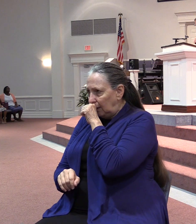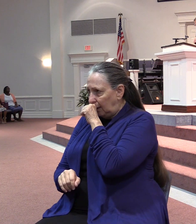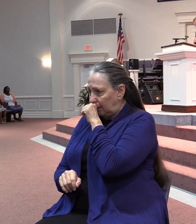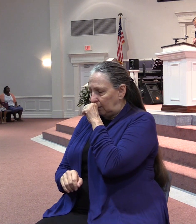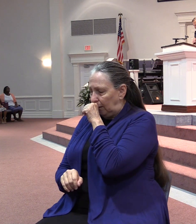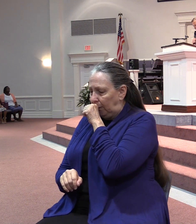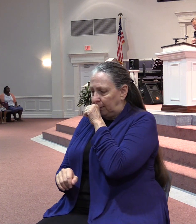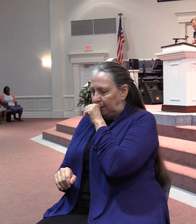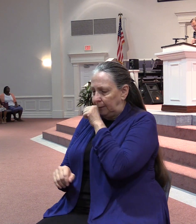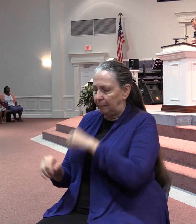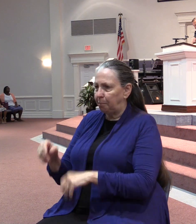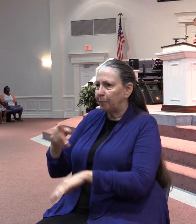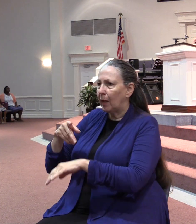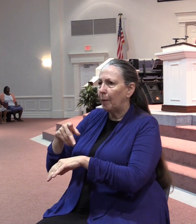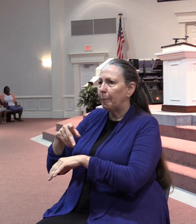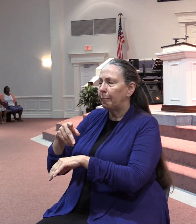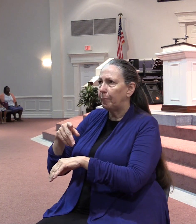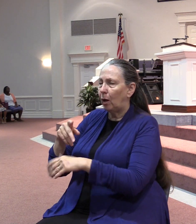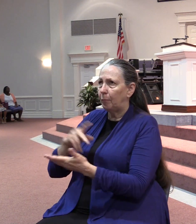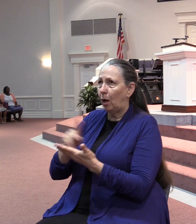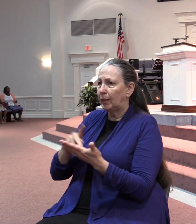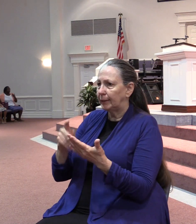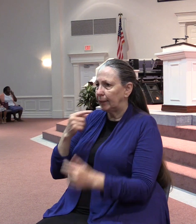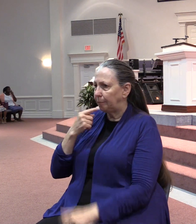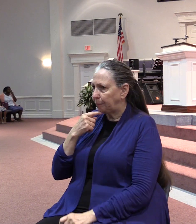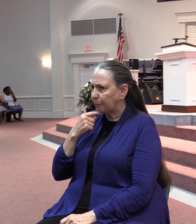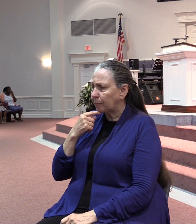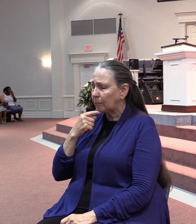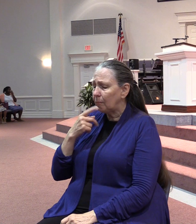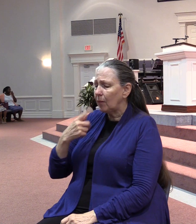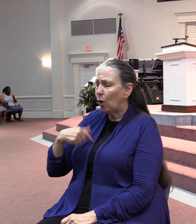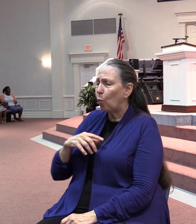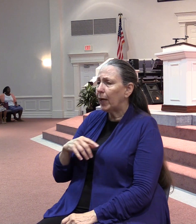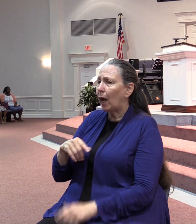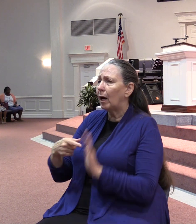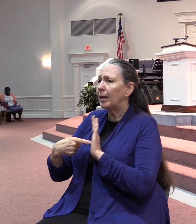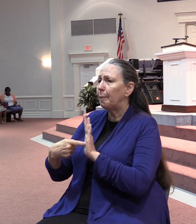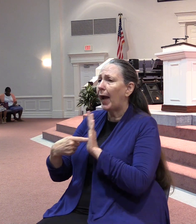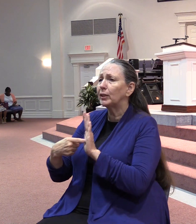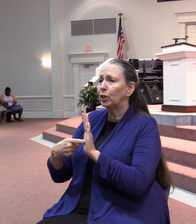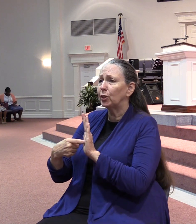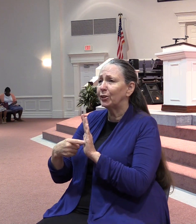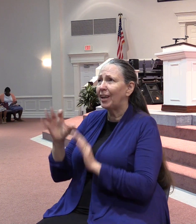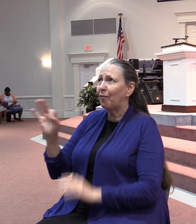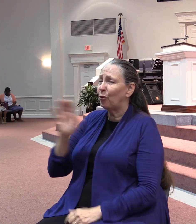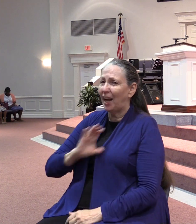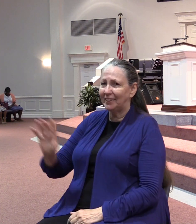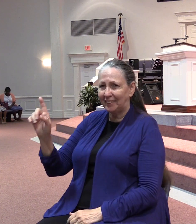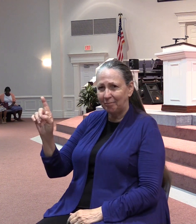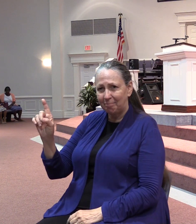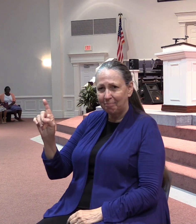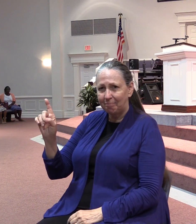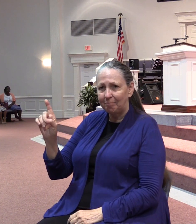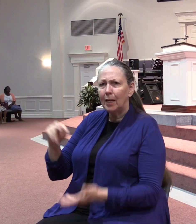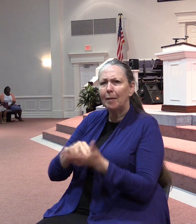it like this in 2 Corinthians chapter 5 and verse 20. He says, we are ambassadors of Christ.